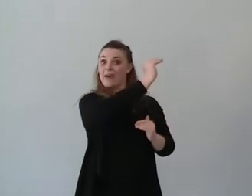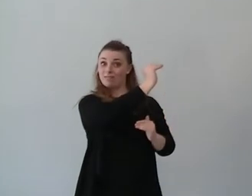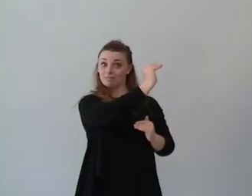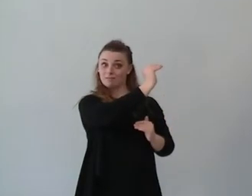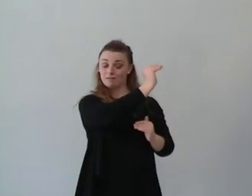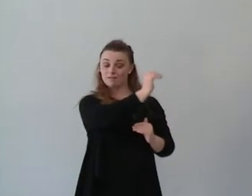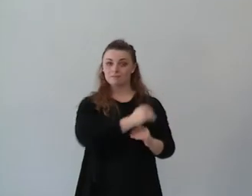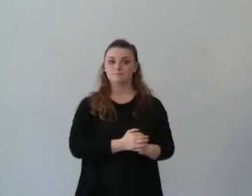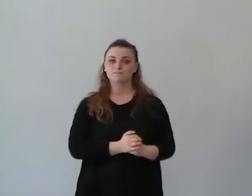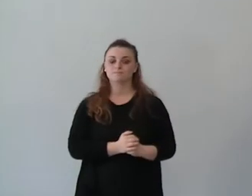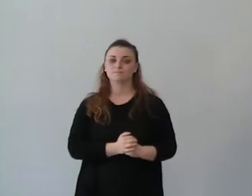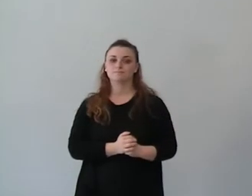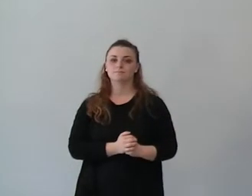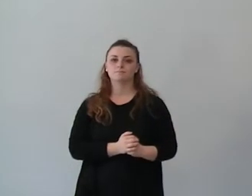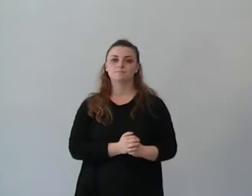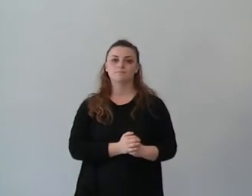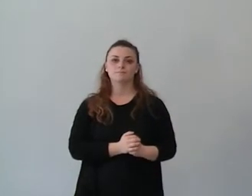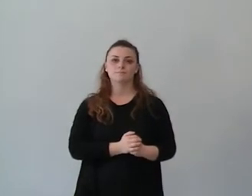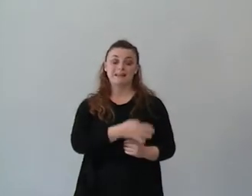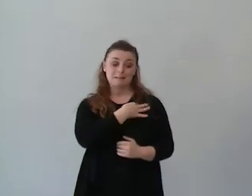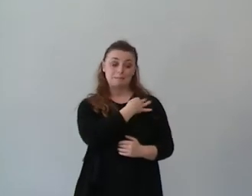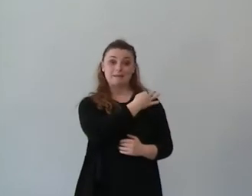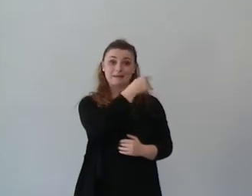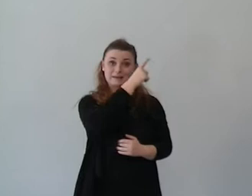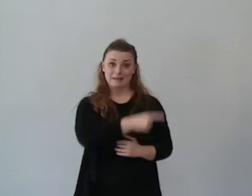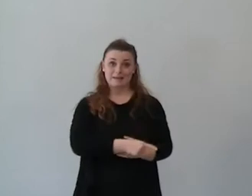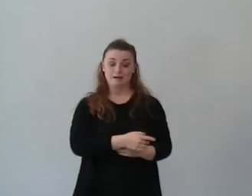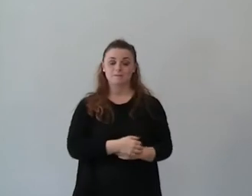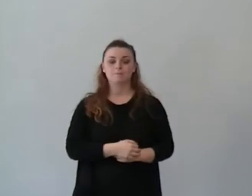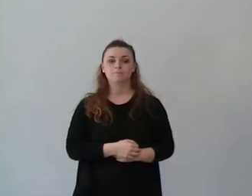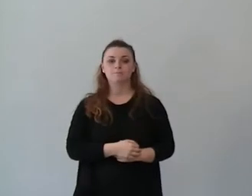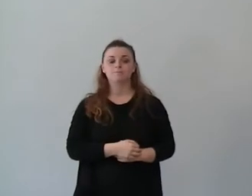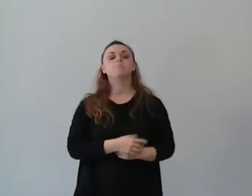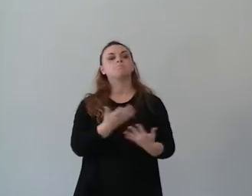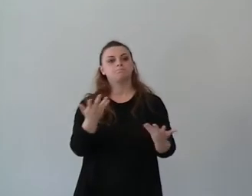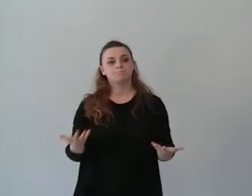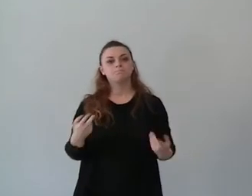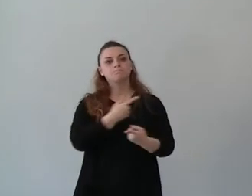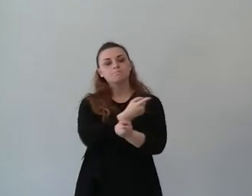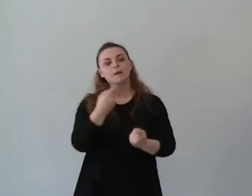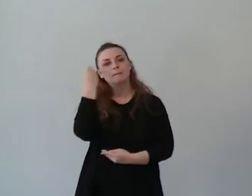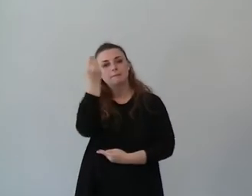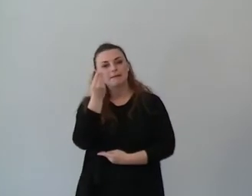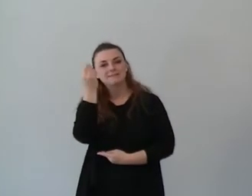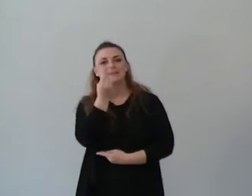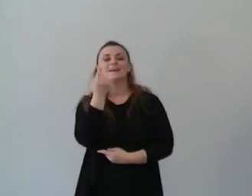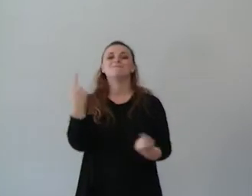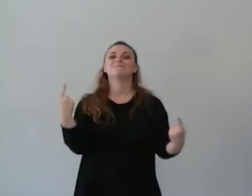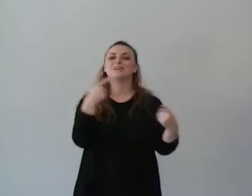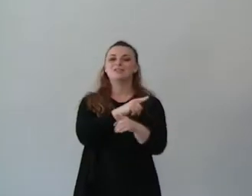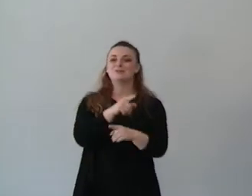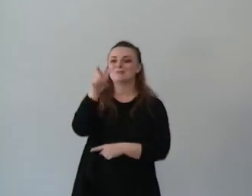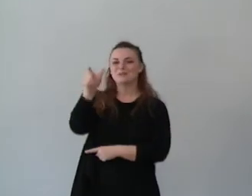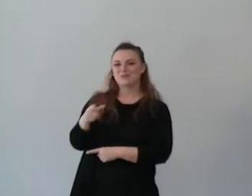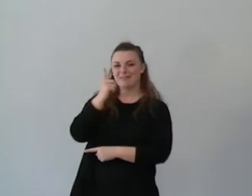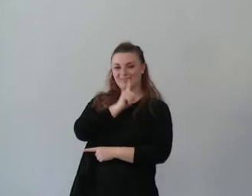is a Timothy in your life. E poi vorrei chiedervi di considerare chi può essere un Timoteo per te nella tua vita. Again,